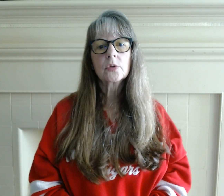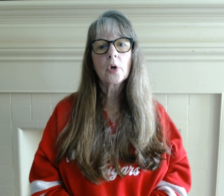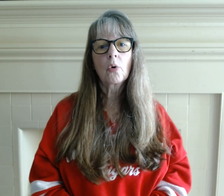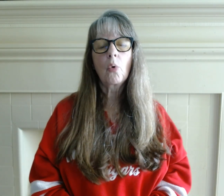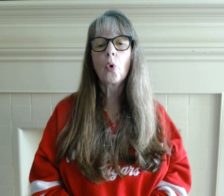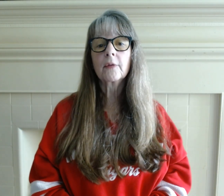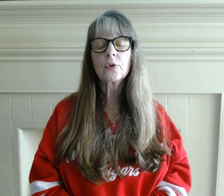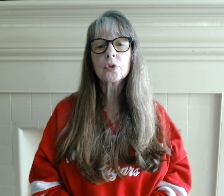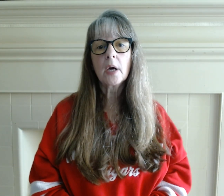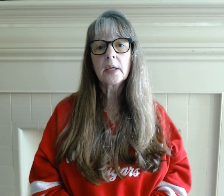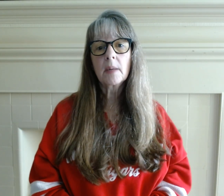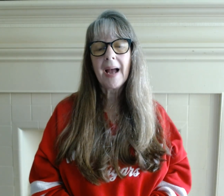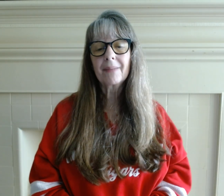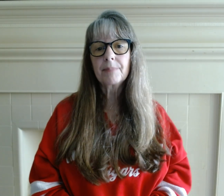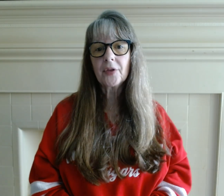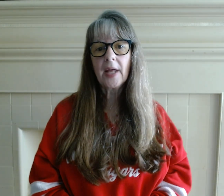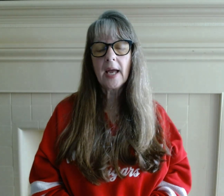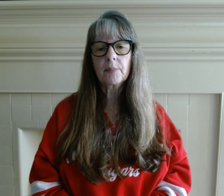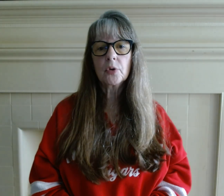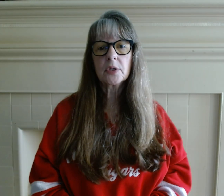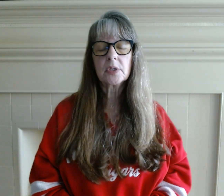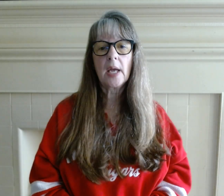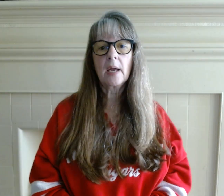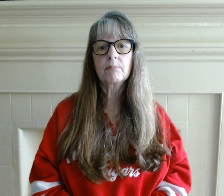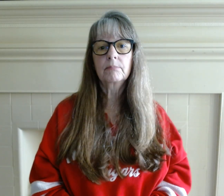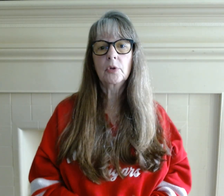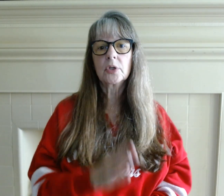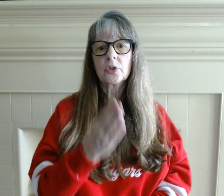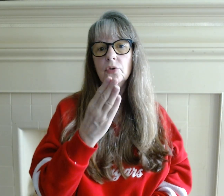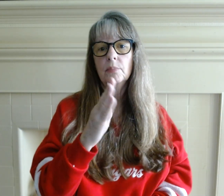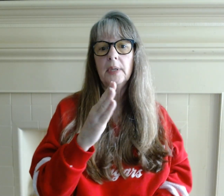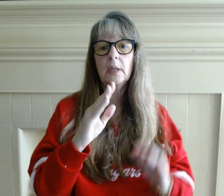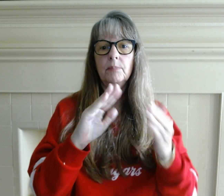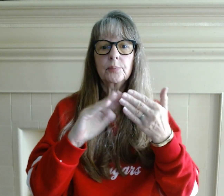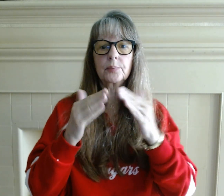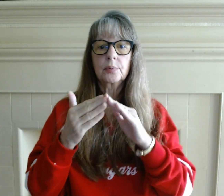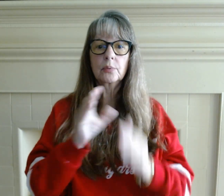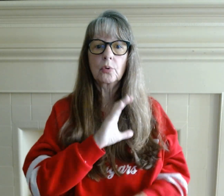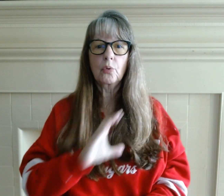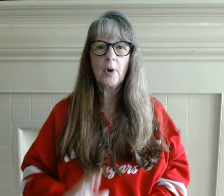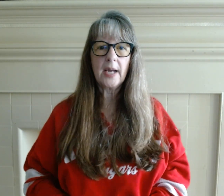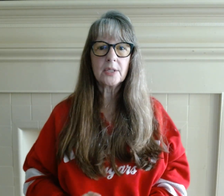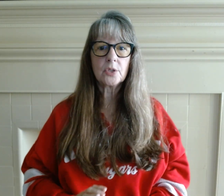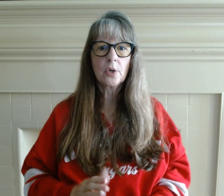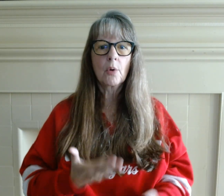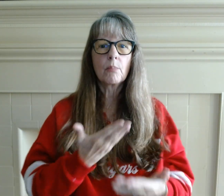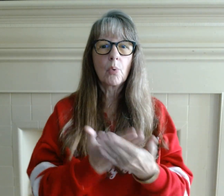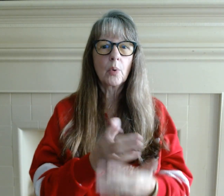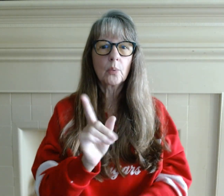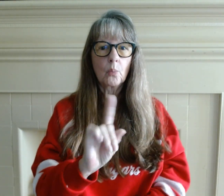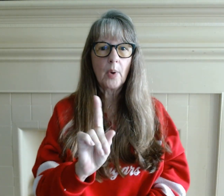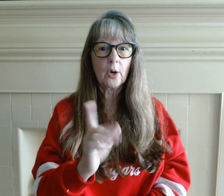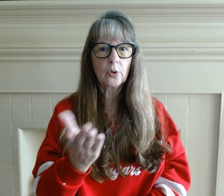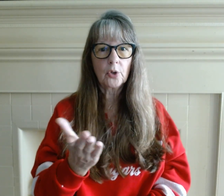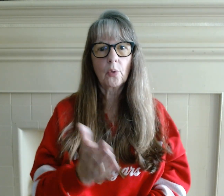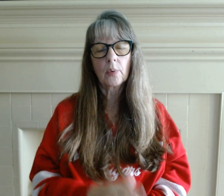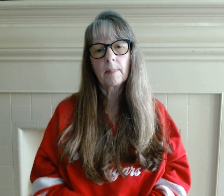So, or if you're talking about Bethlehem, you can say, you could do be Christ born where,